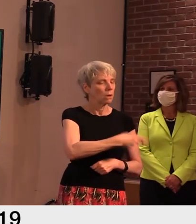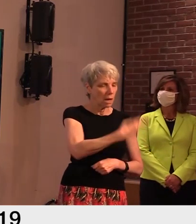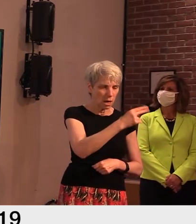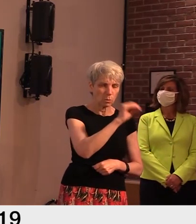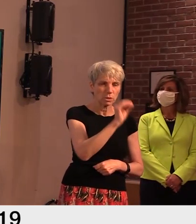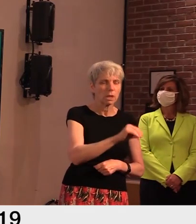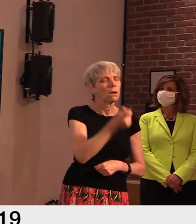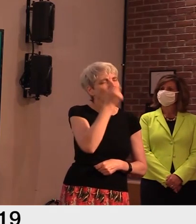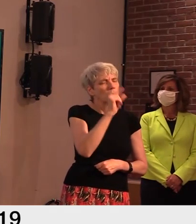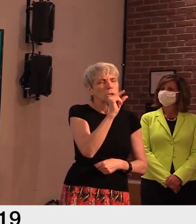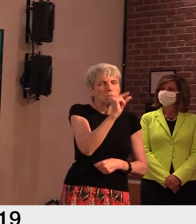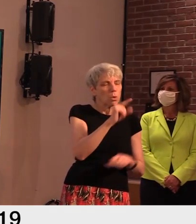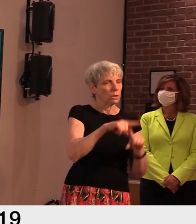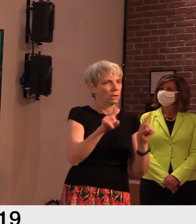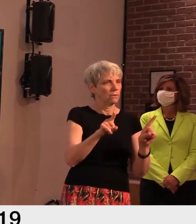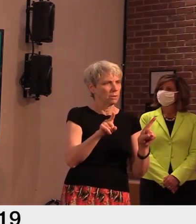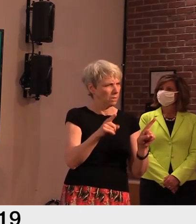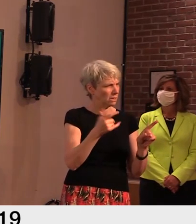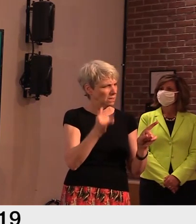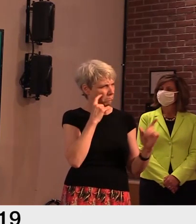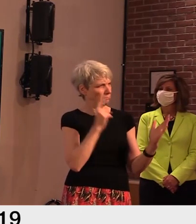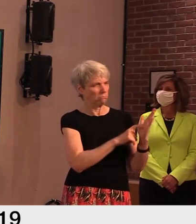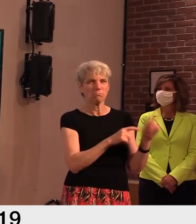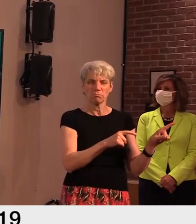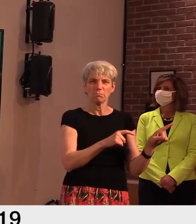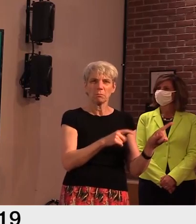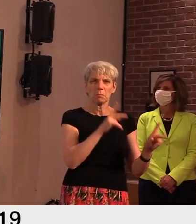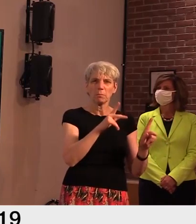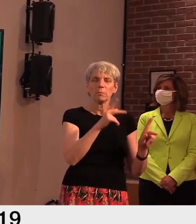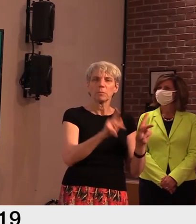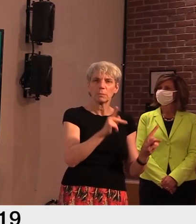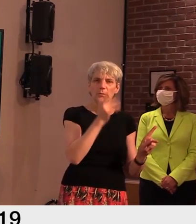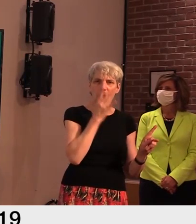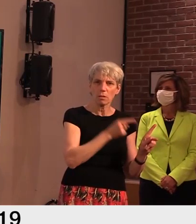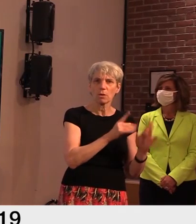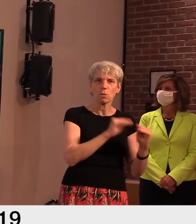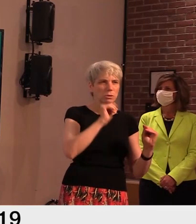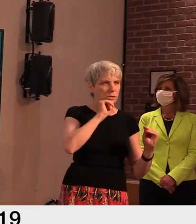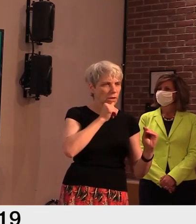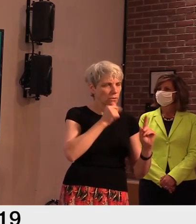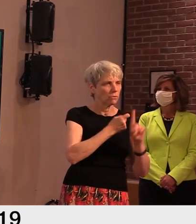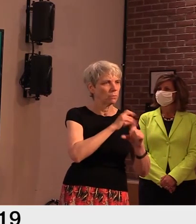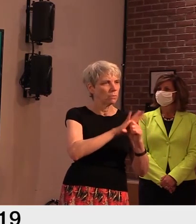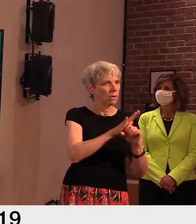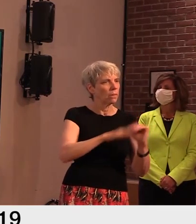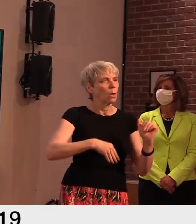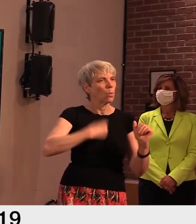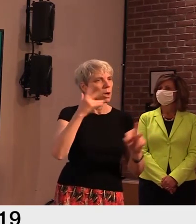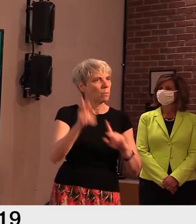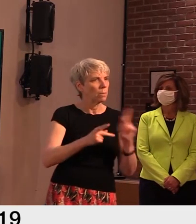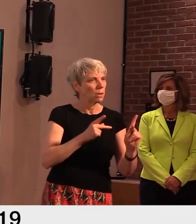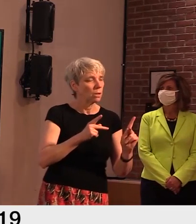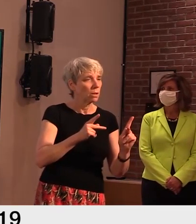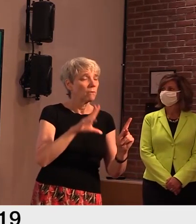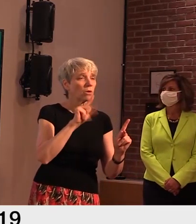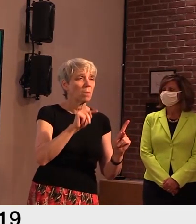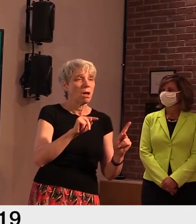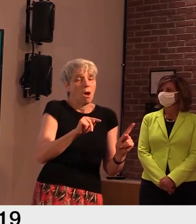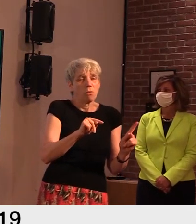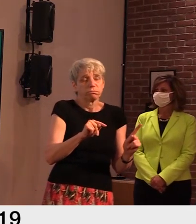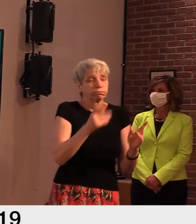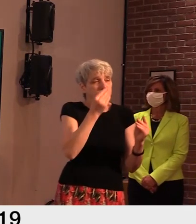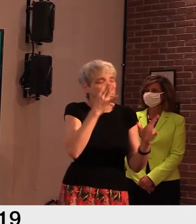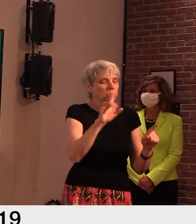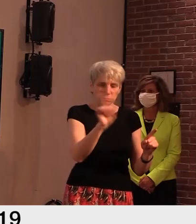In a non-statistically significant way, but still significant way, we are seeing higher rates of hospitalizations and a